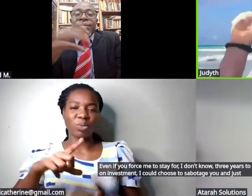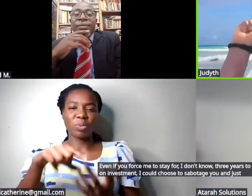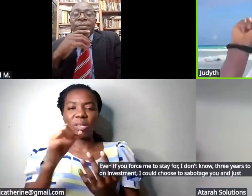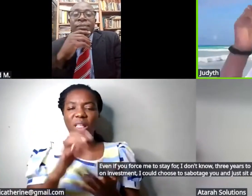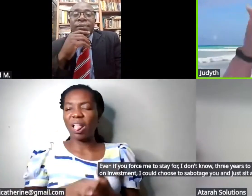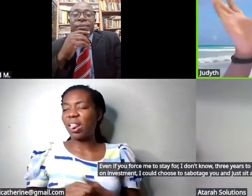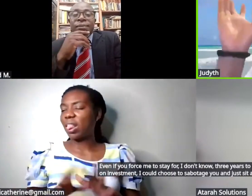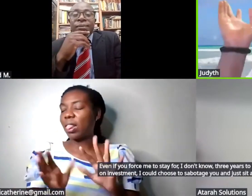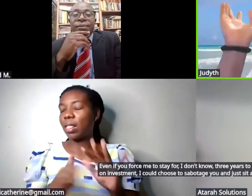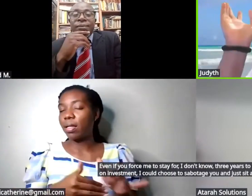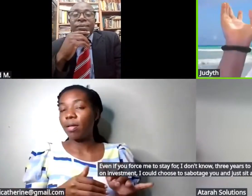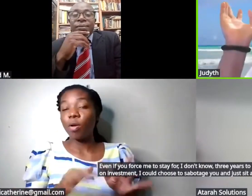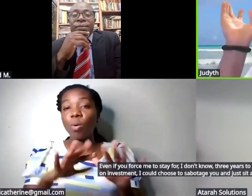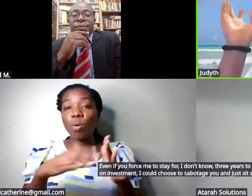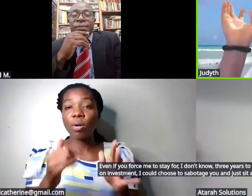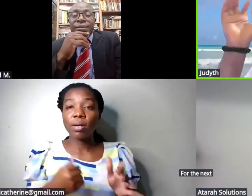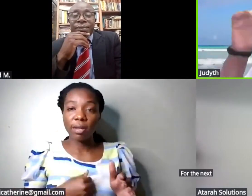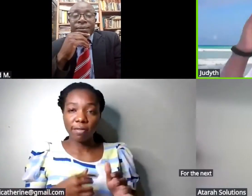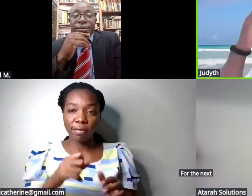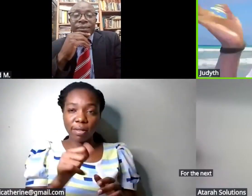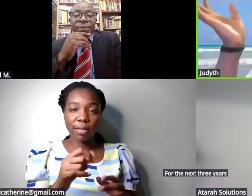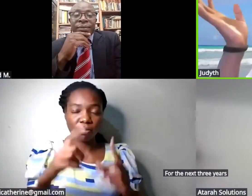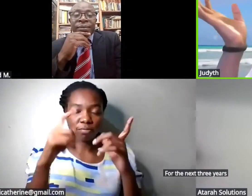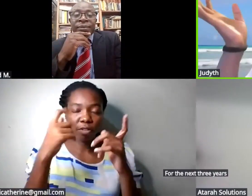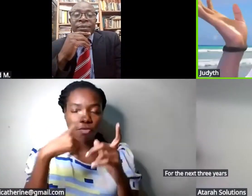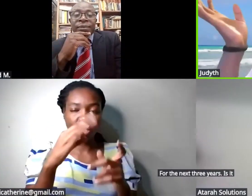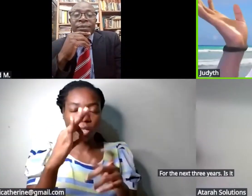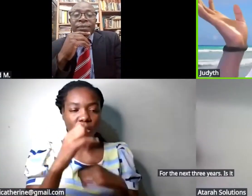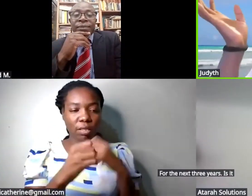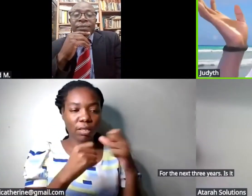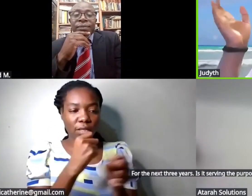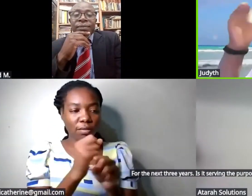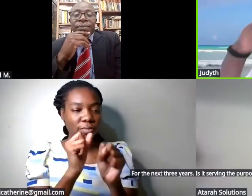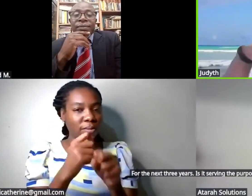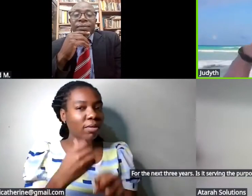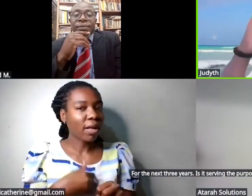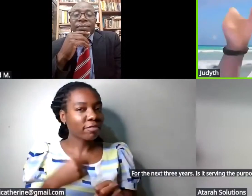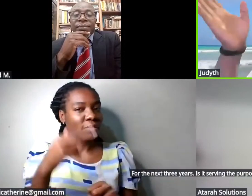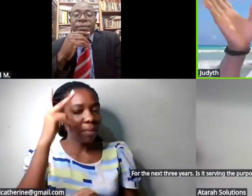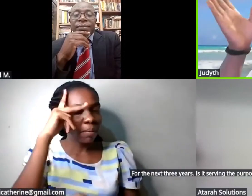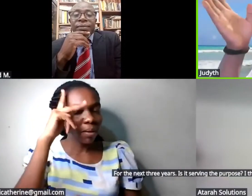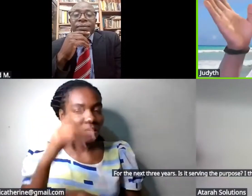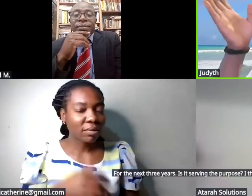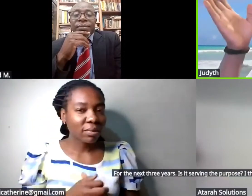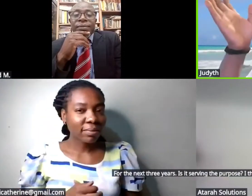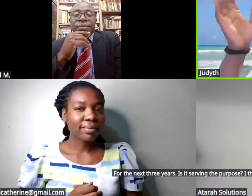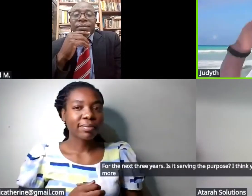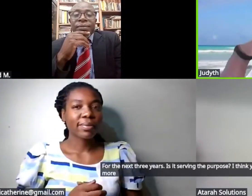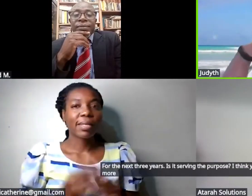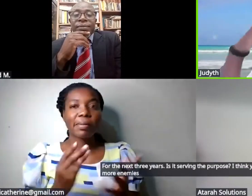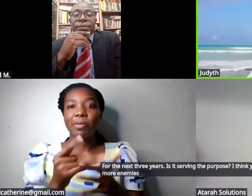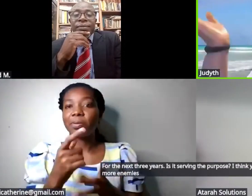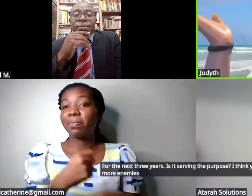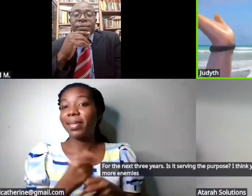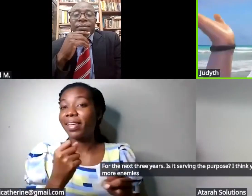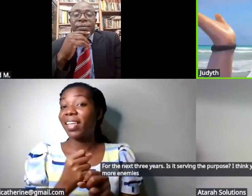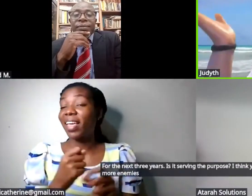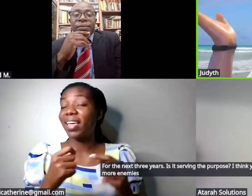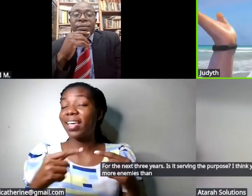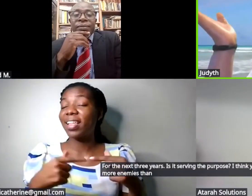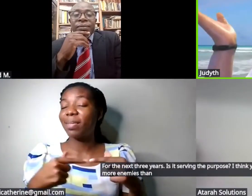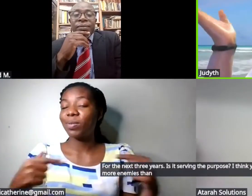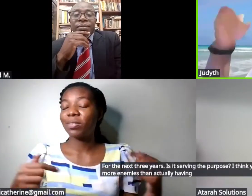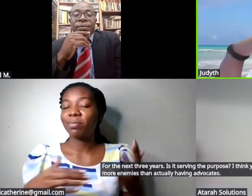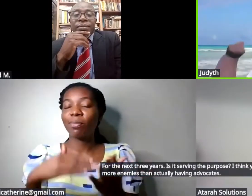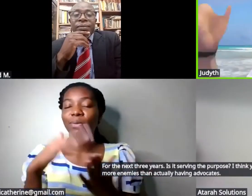picture for the next 3 years. Is it serving the purpose? I think you're creating more enemies than actually having